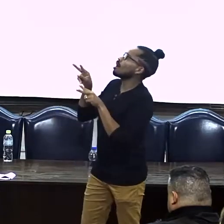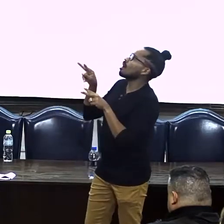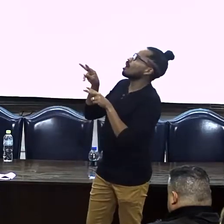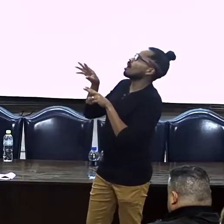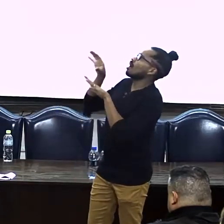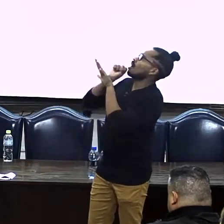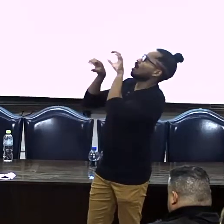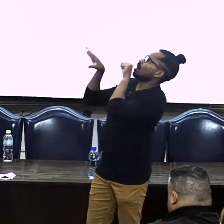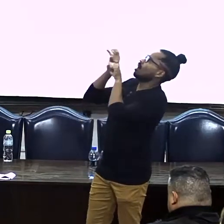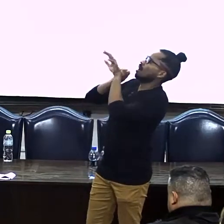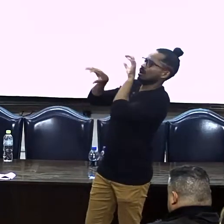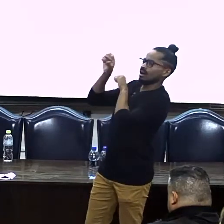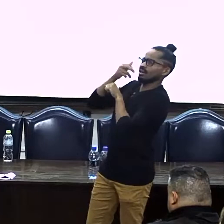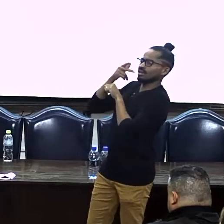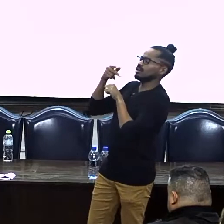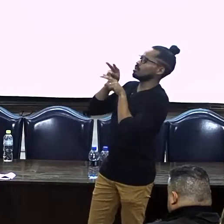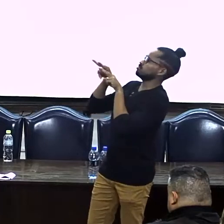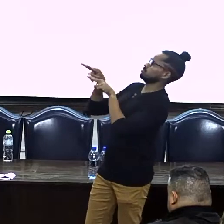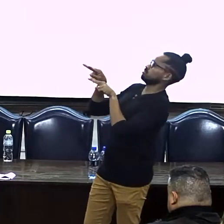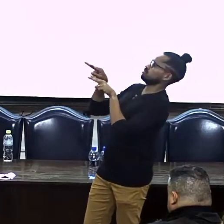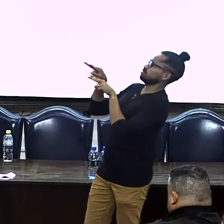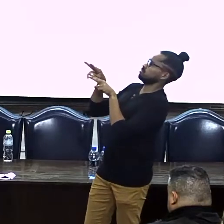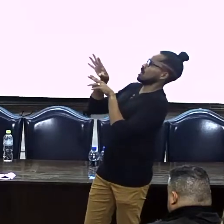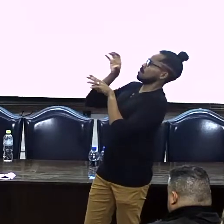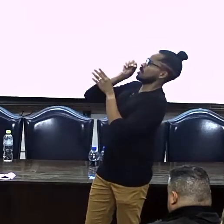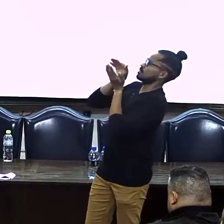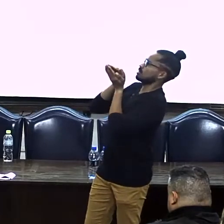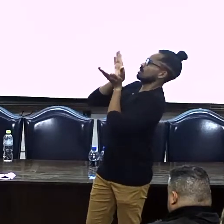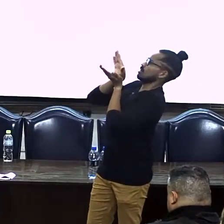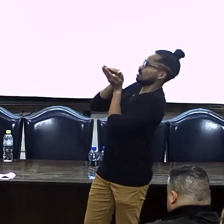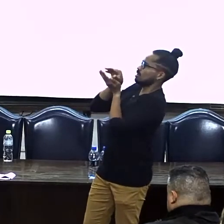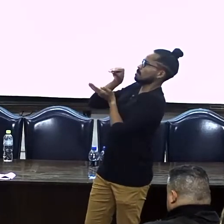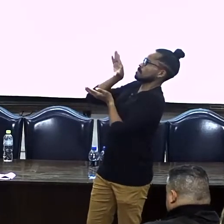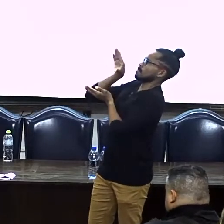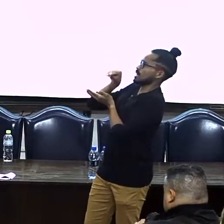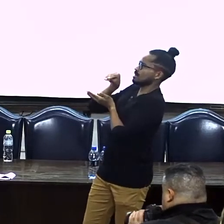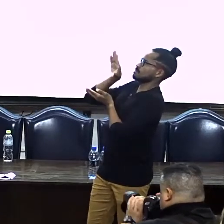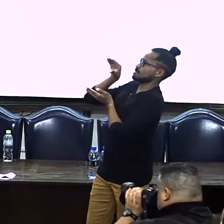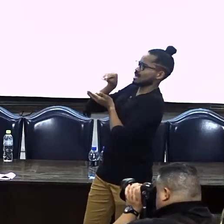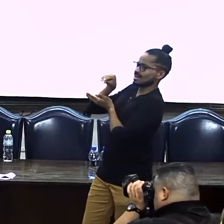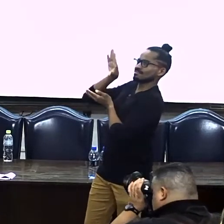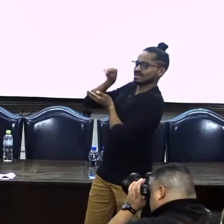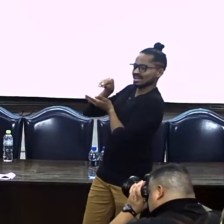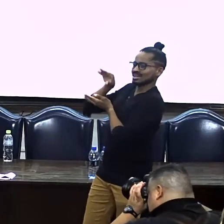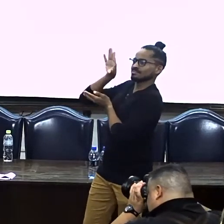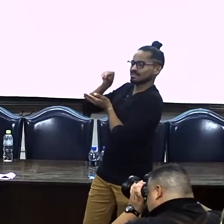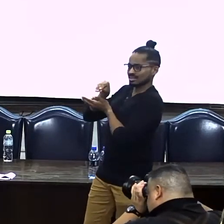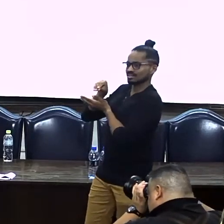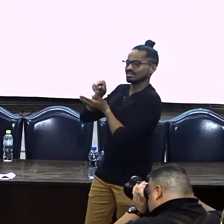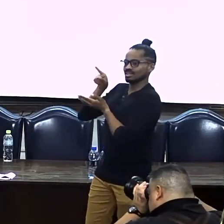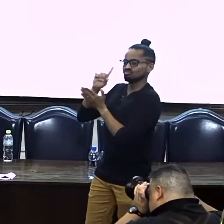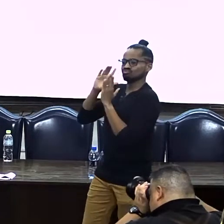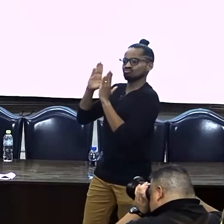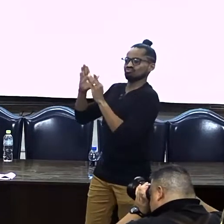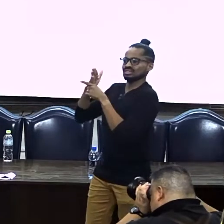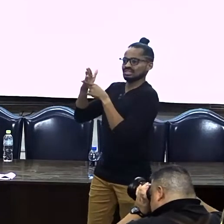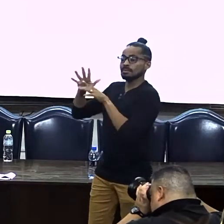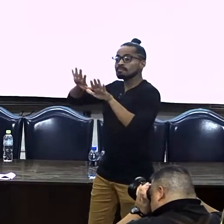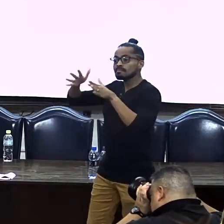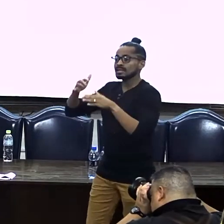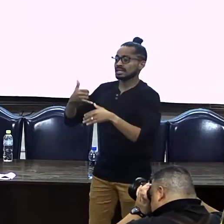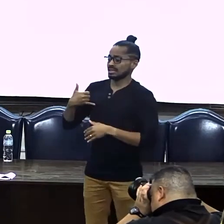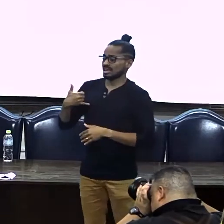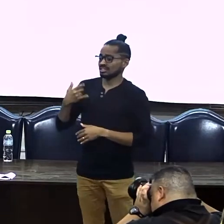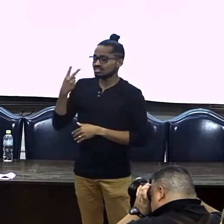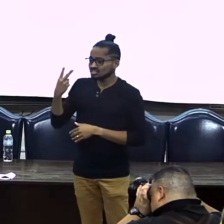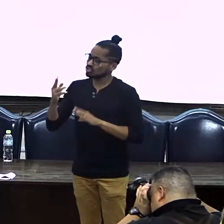caretaker. They just watch. And in fact, babies learn how to open, shut their mouths by the age of 2, but they